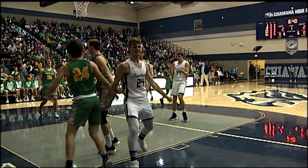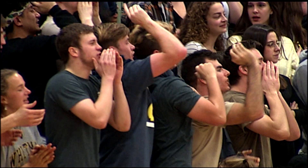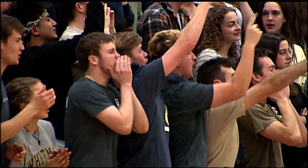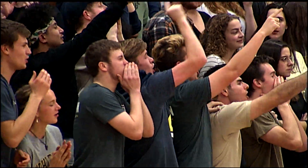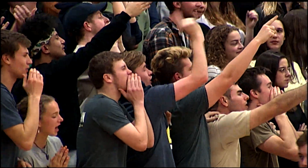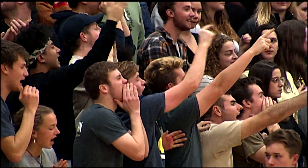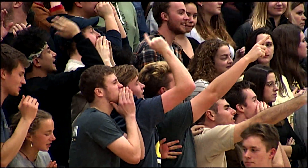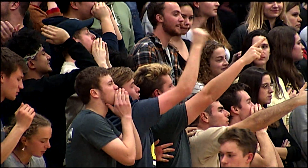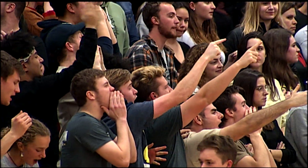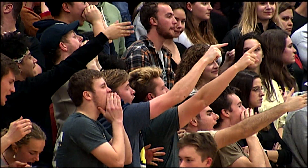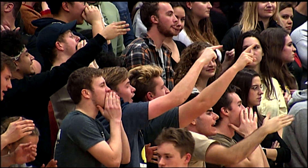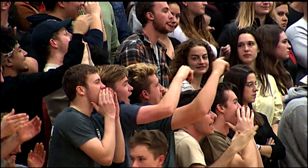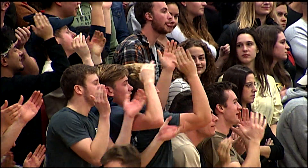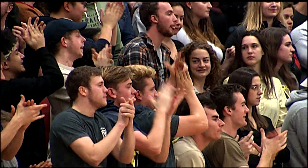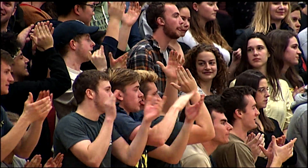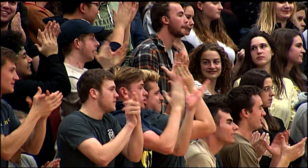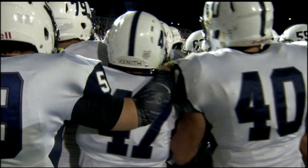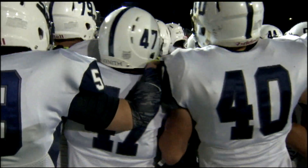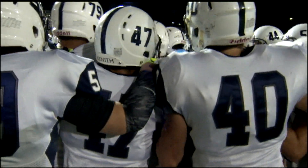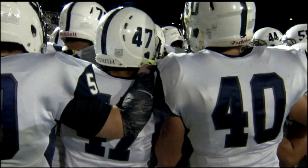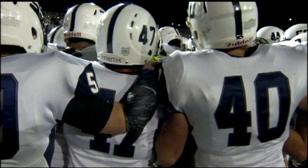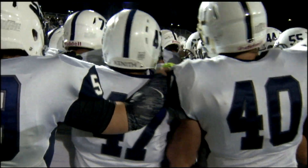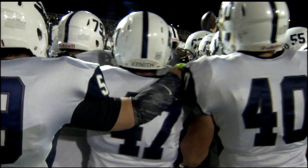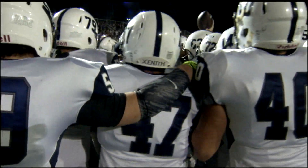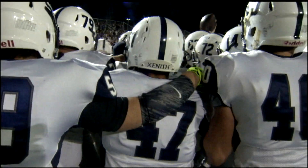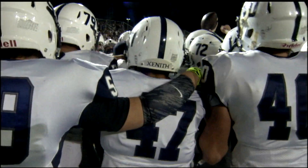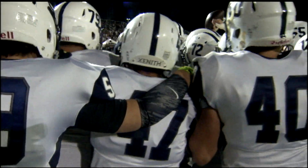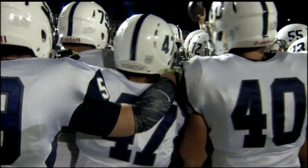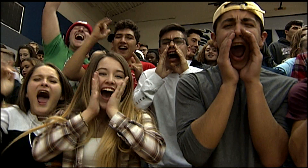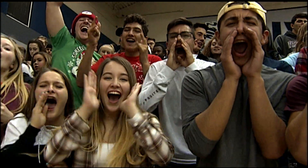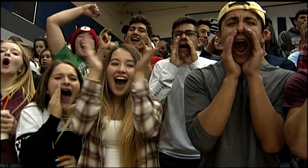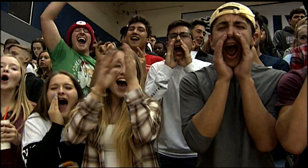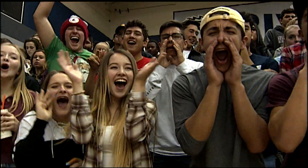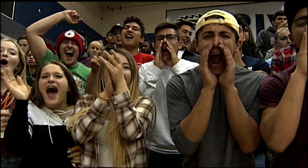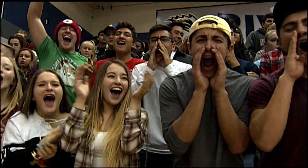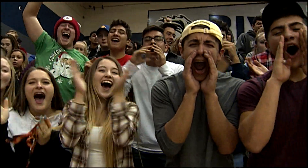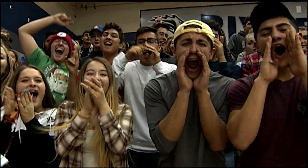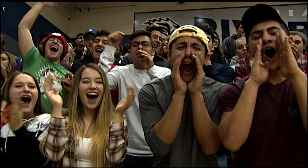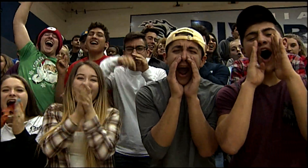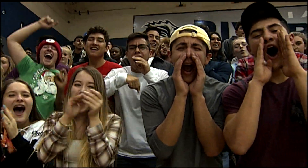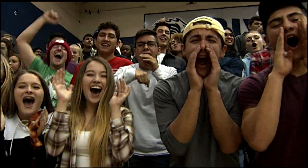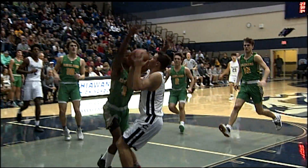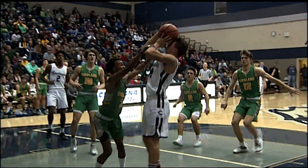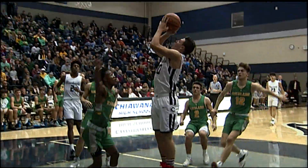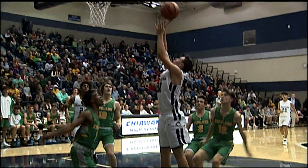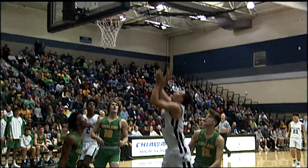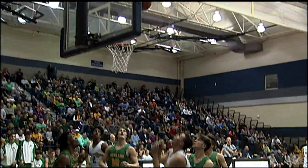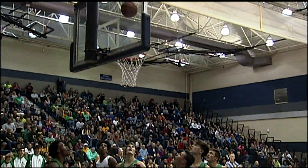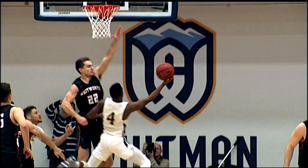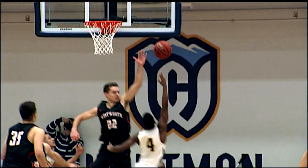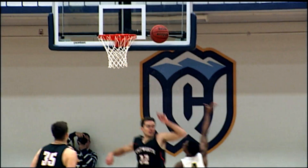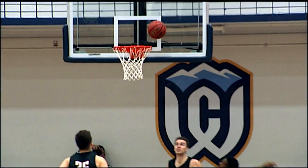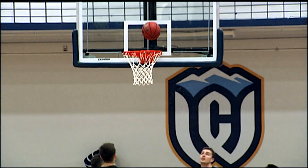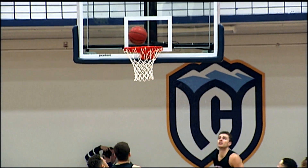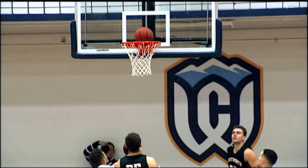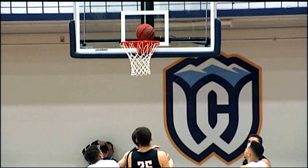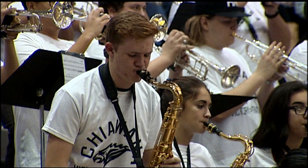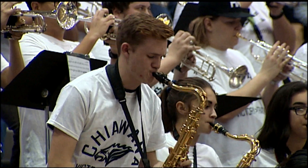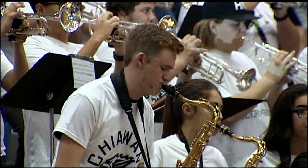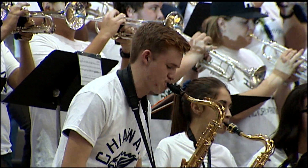fans yell, chants, crowds cheering again and again,